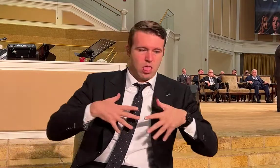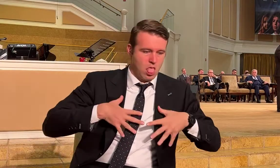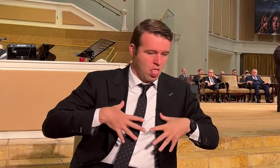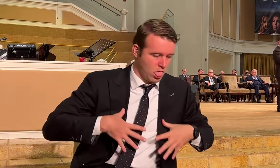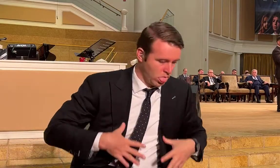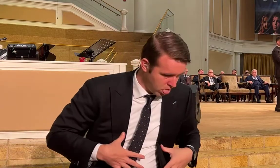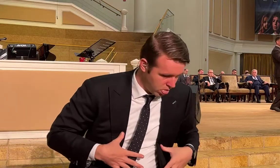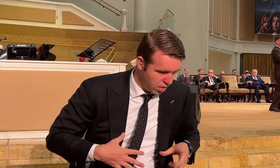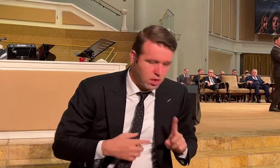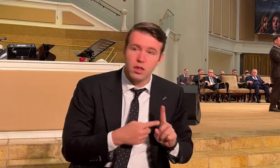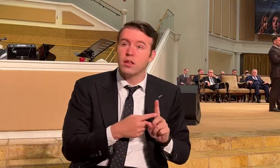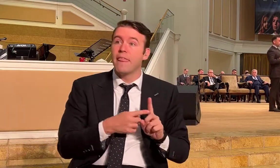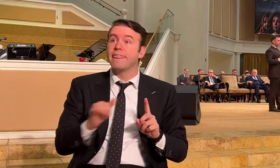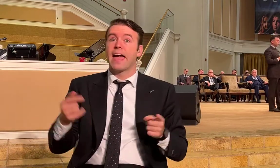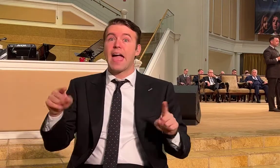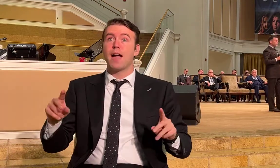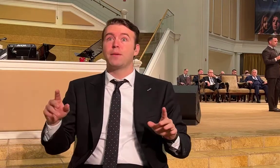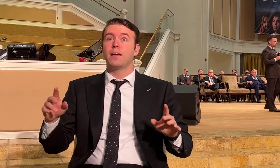not happen overnight.